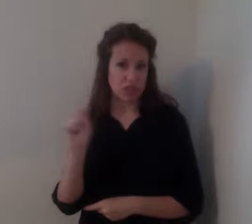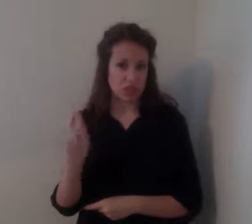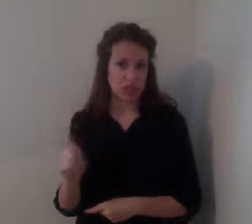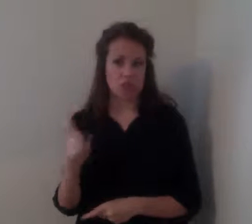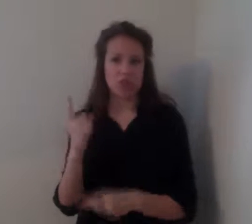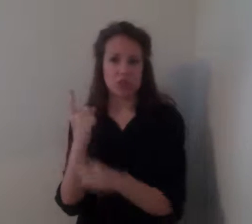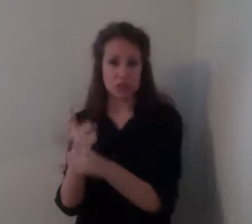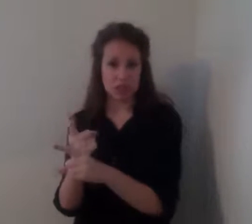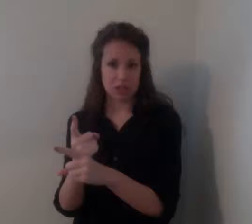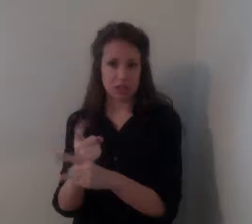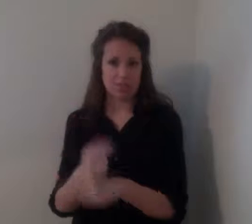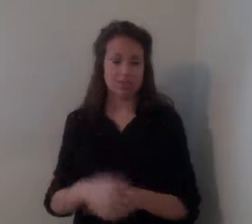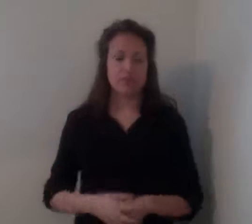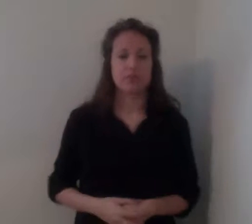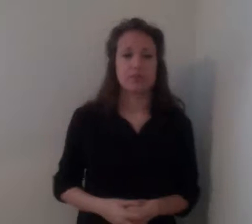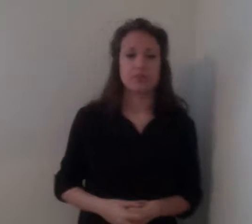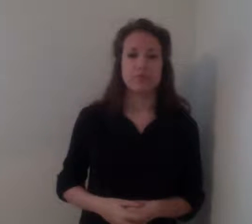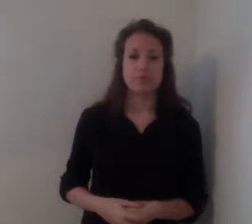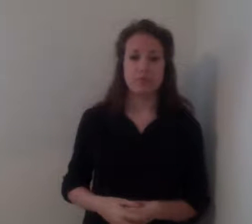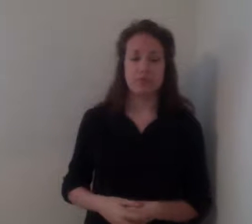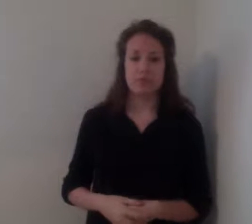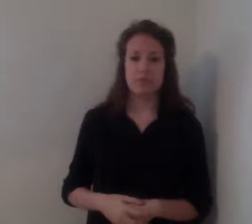of how fractions can be used to represent parts of things. But there's